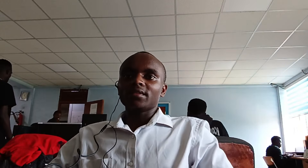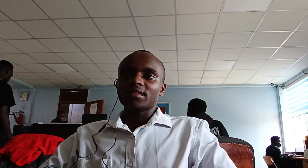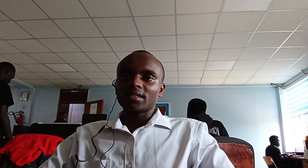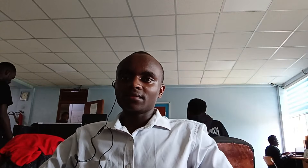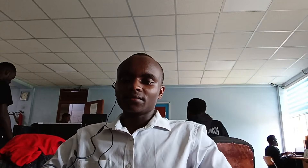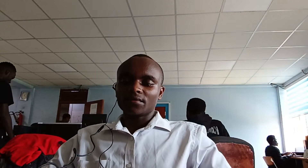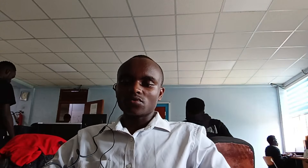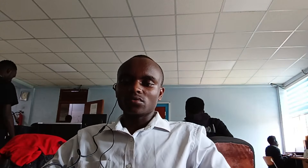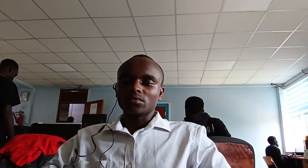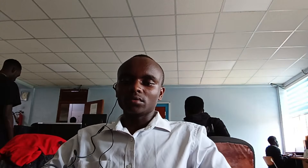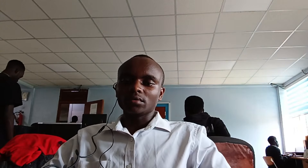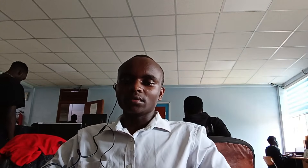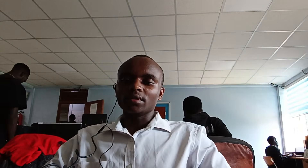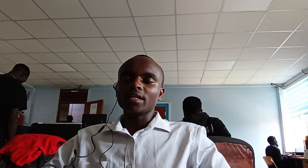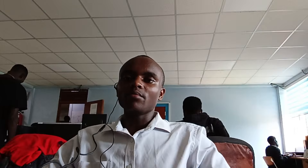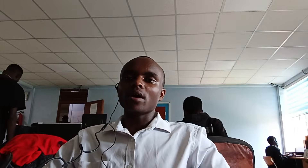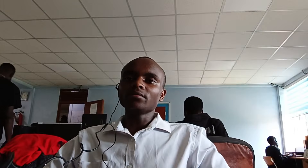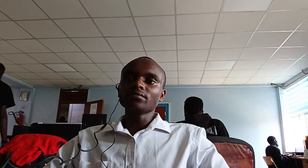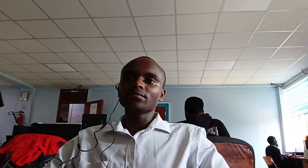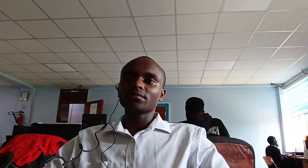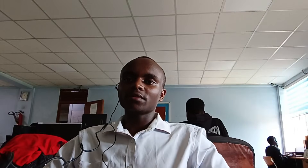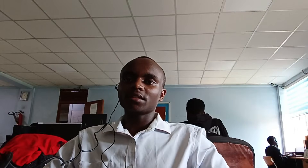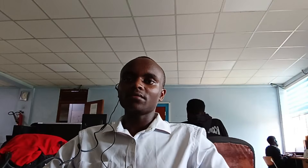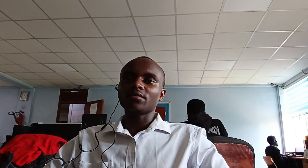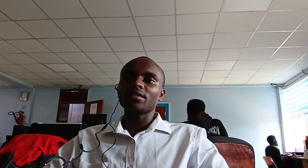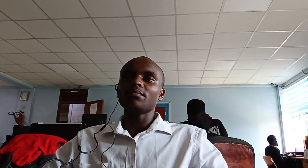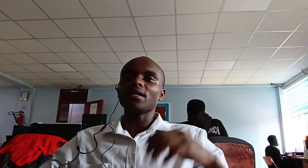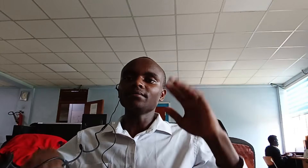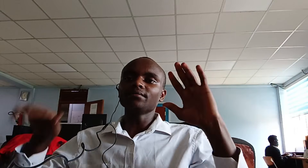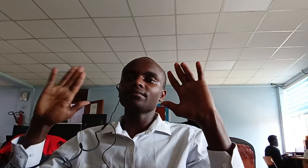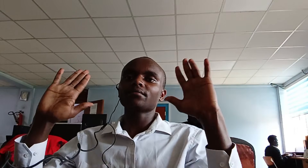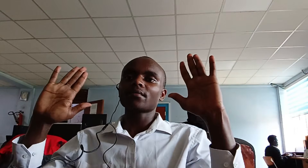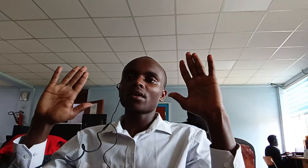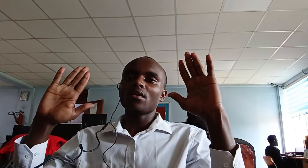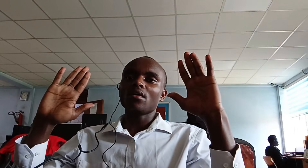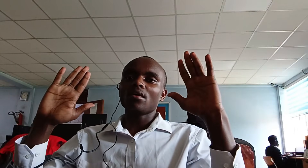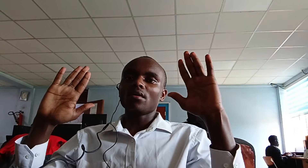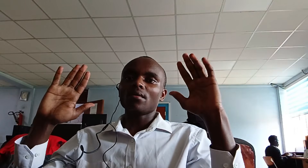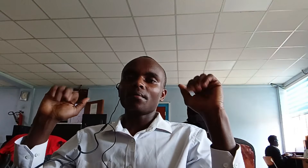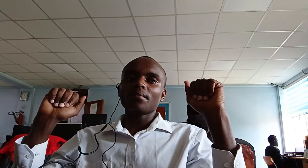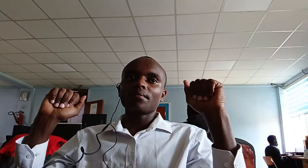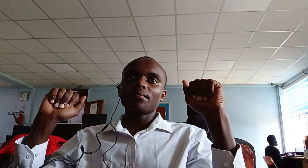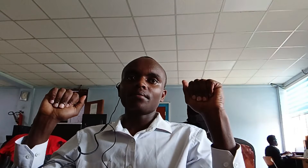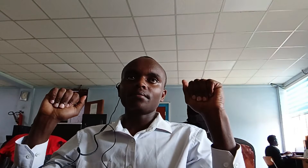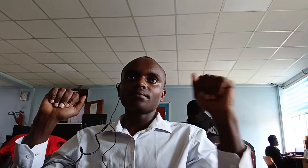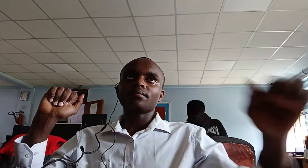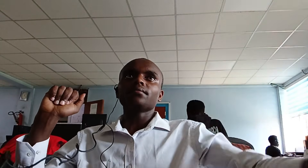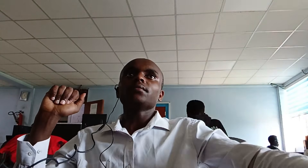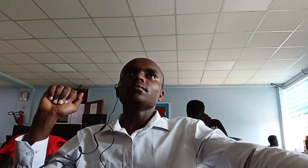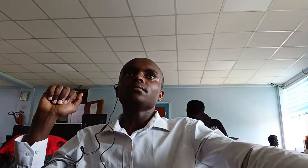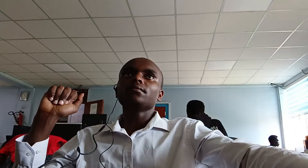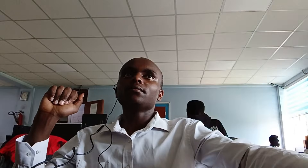sign for neighbor. Sign for neighbor.